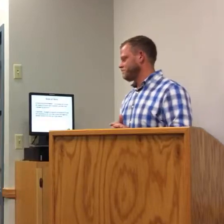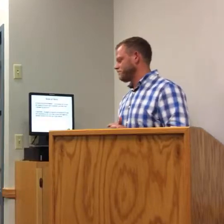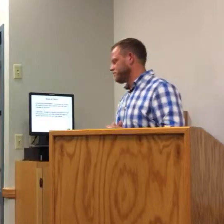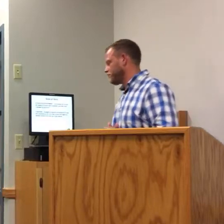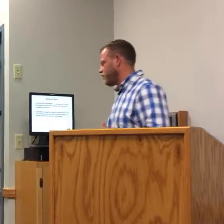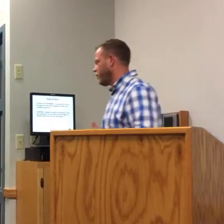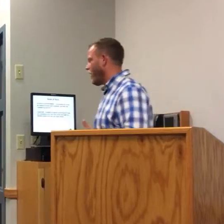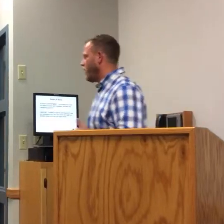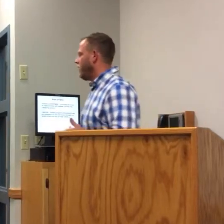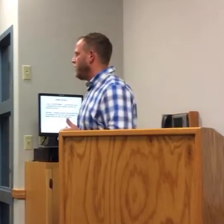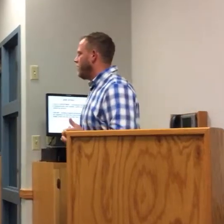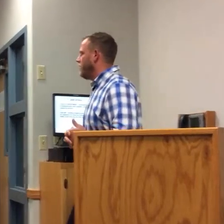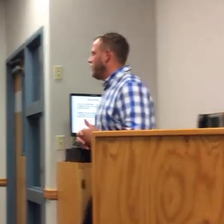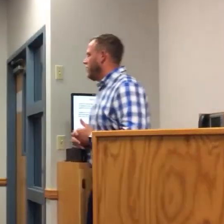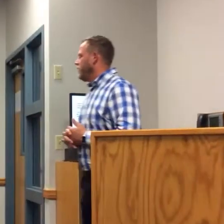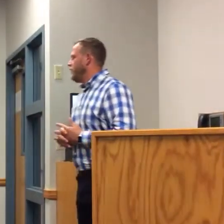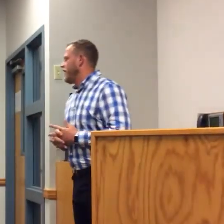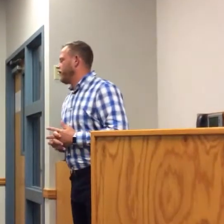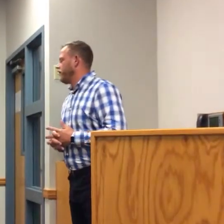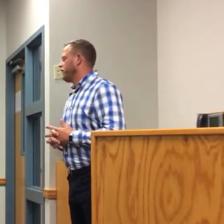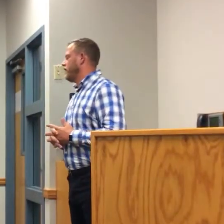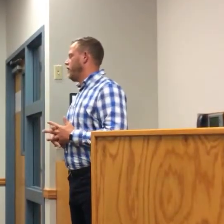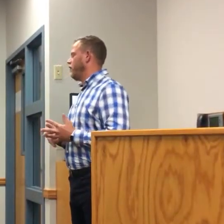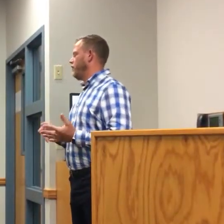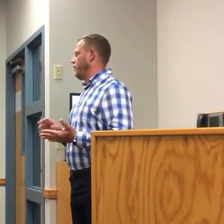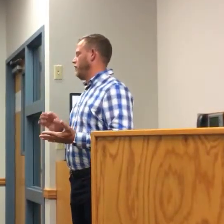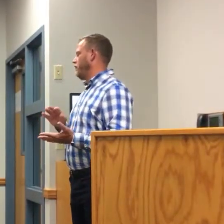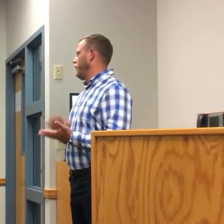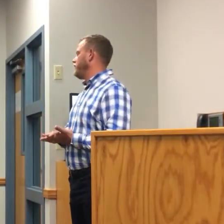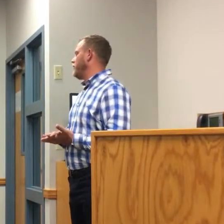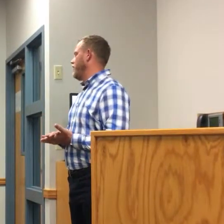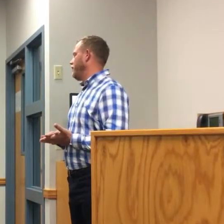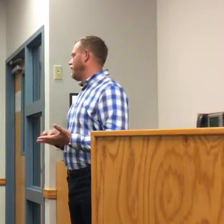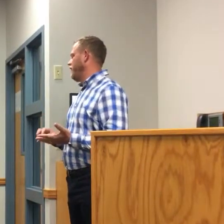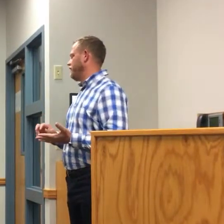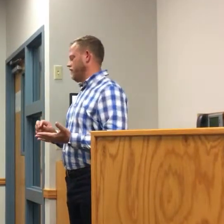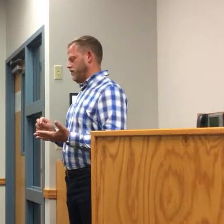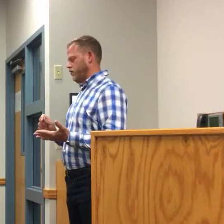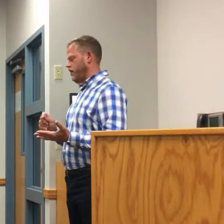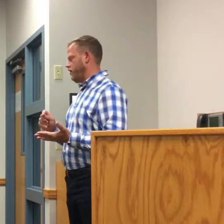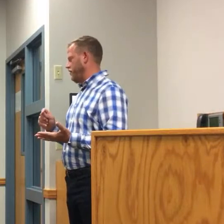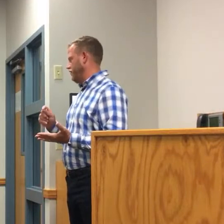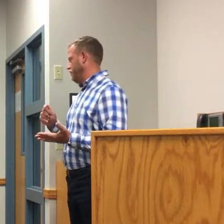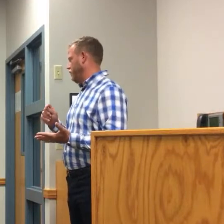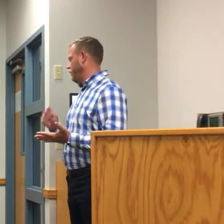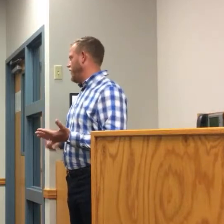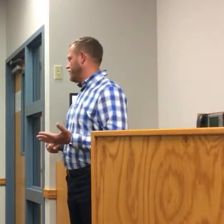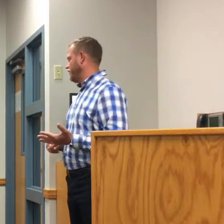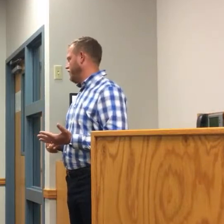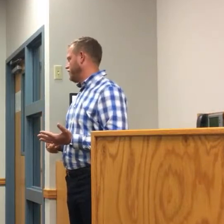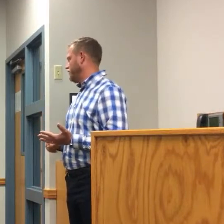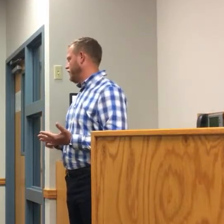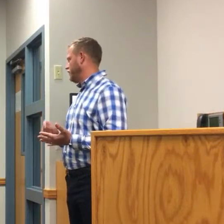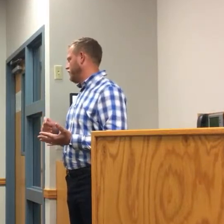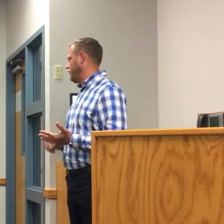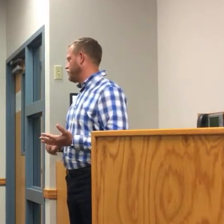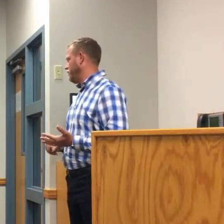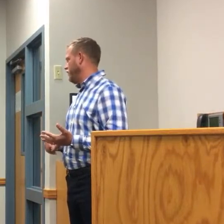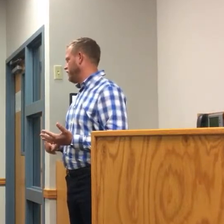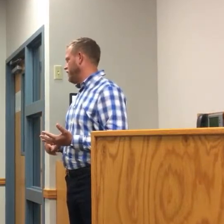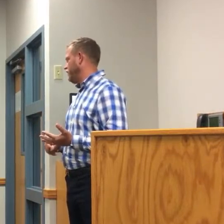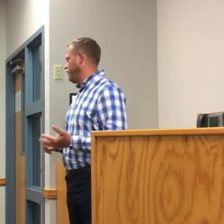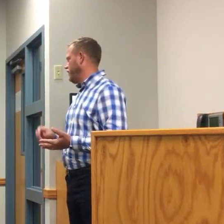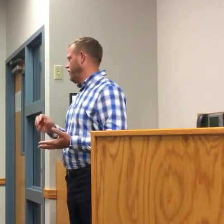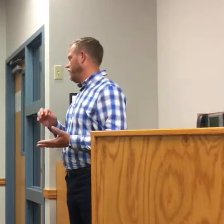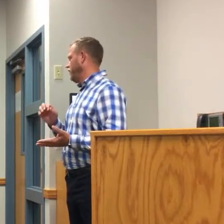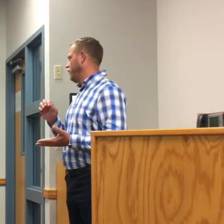mostly at coaches' discretion? Or? Yeah. So we do a couple things. We actually in service on social